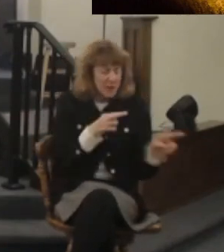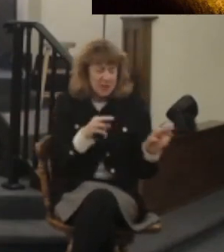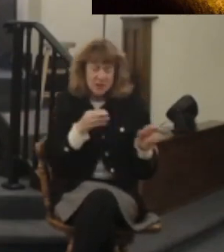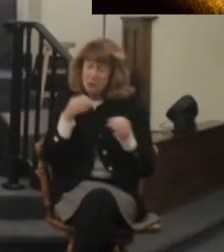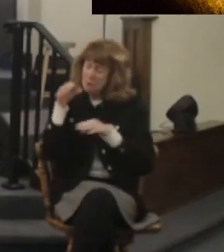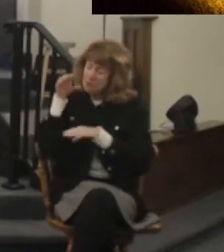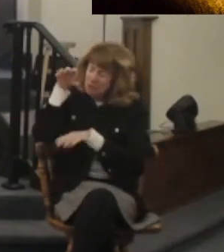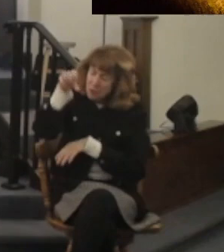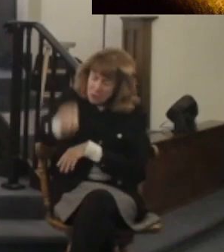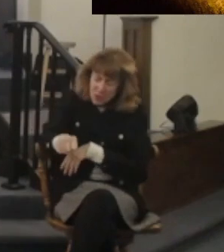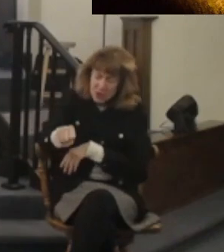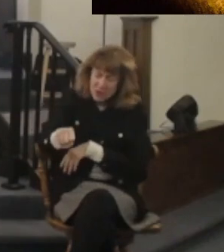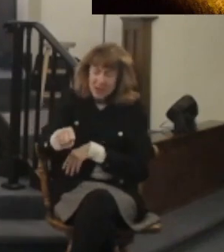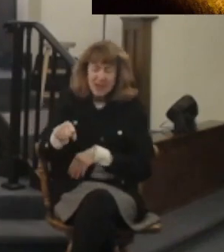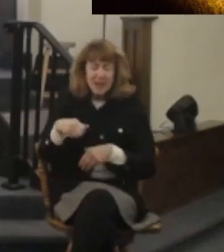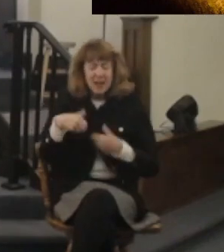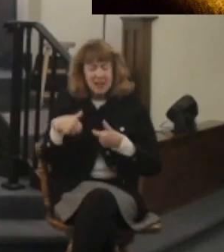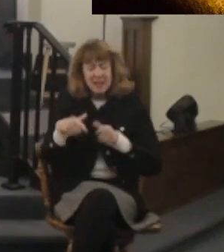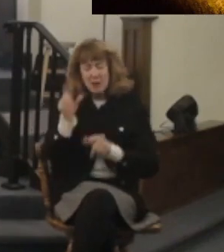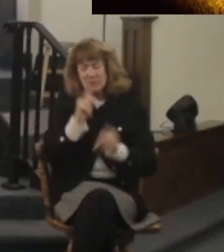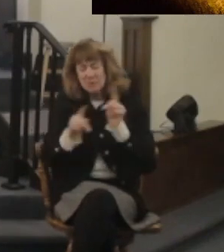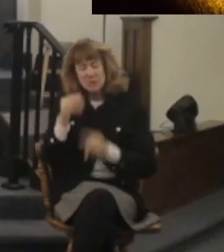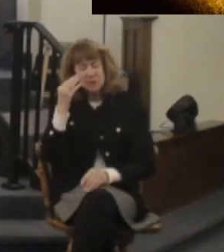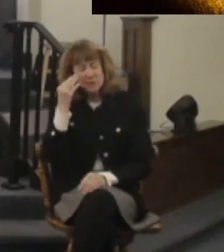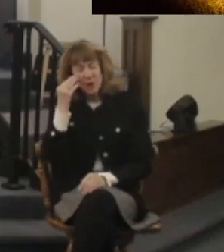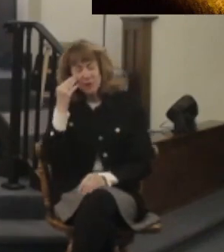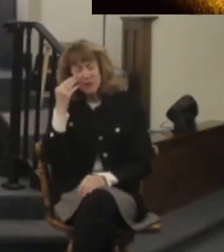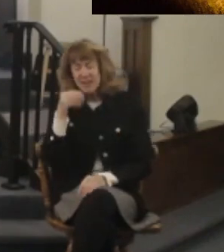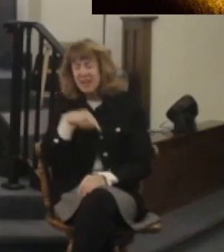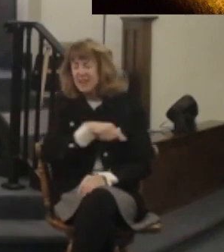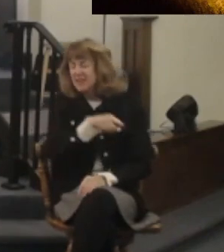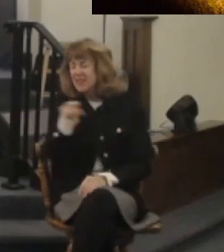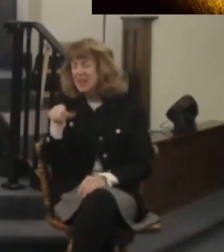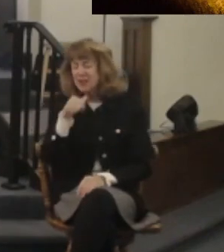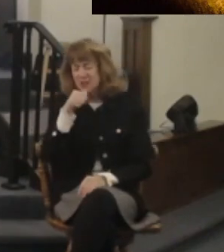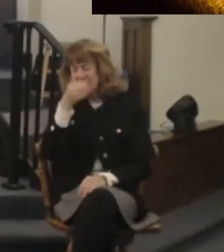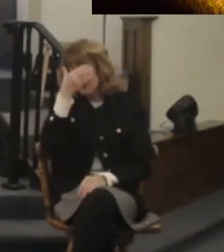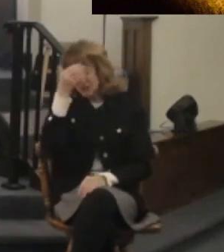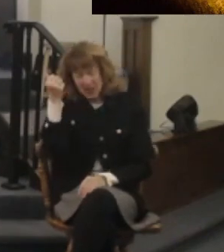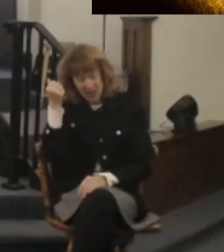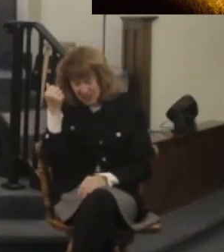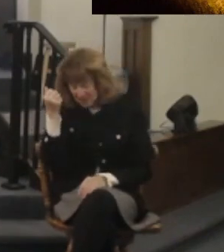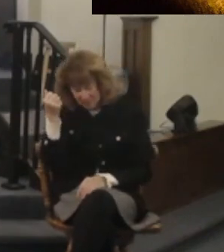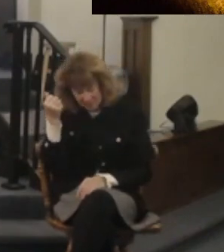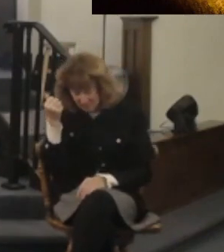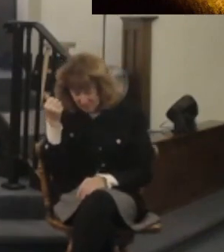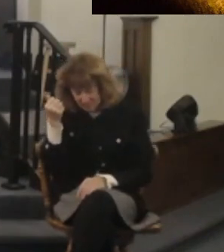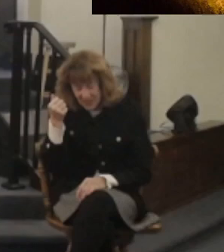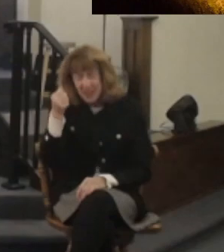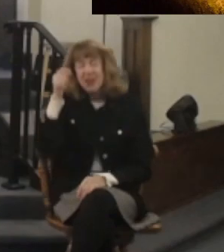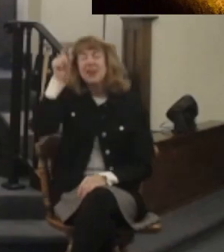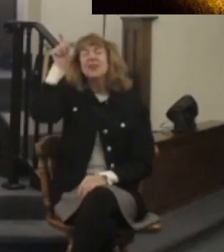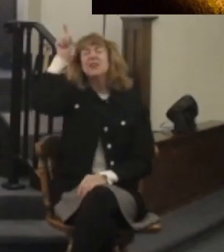know that they are not forgotten, that you have your eyes on them like you have your eyes on the sparrow.